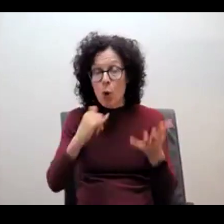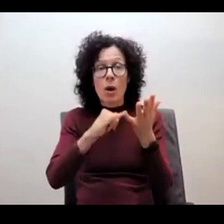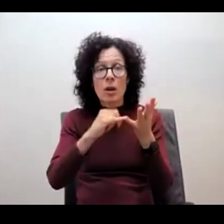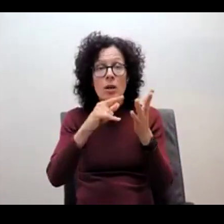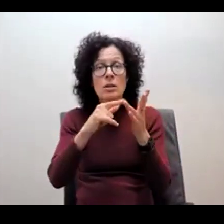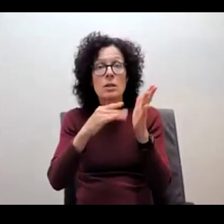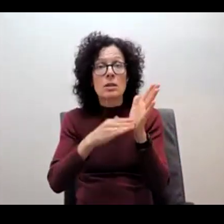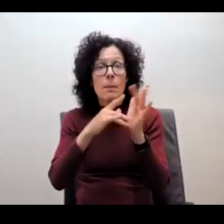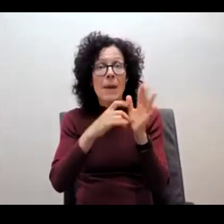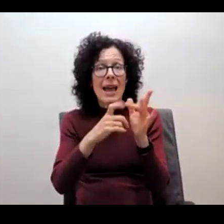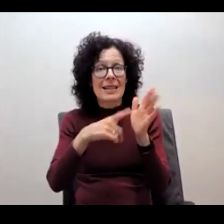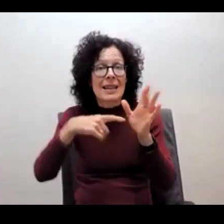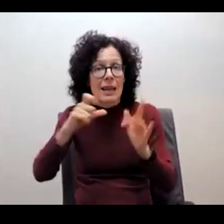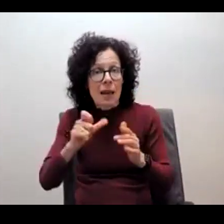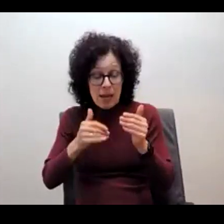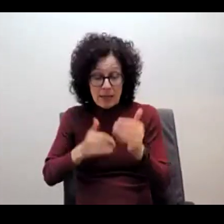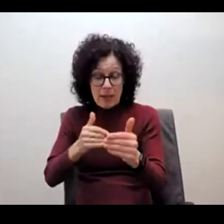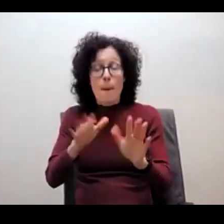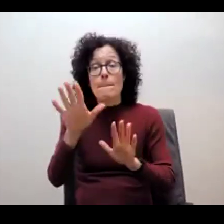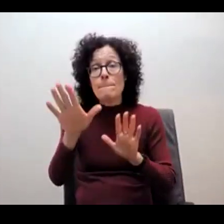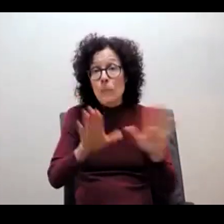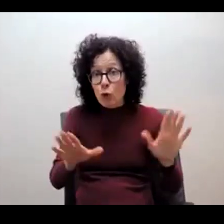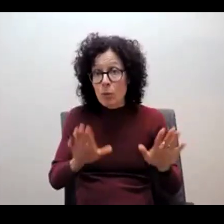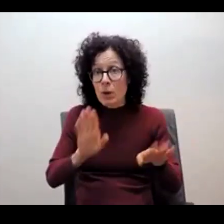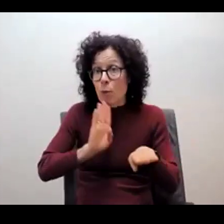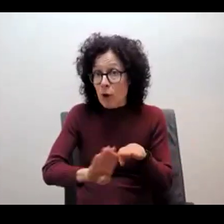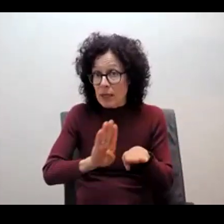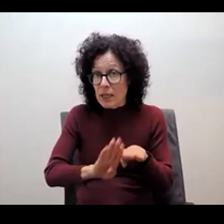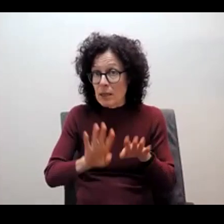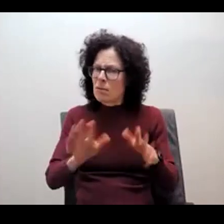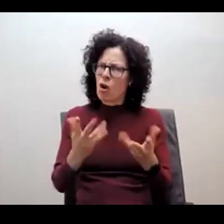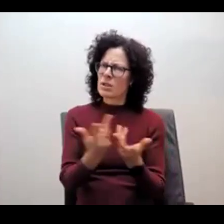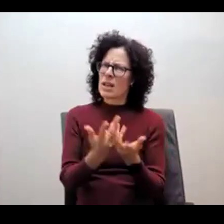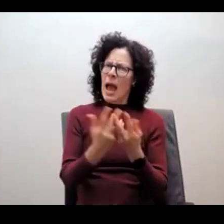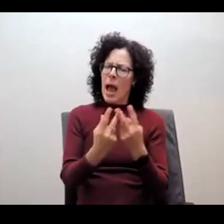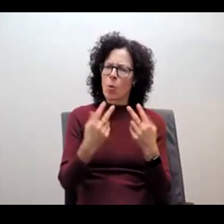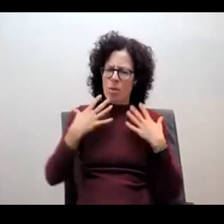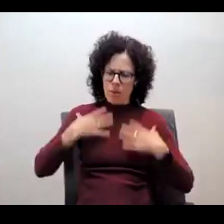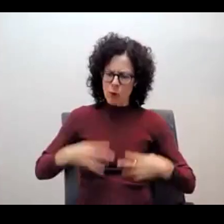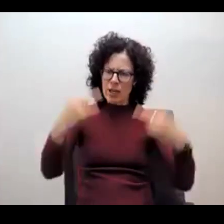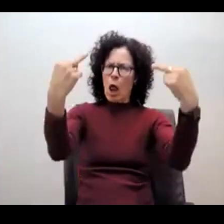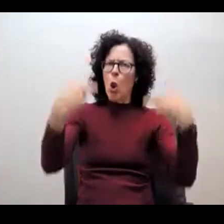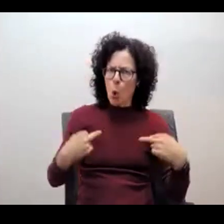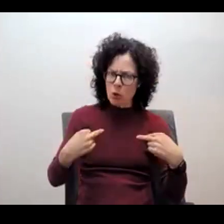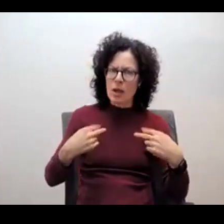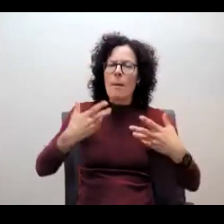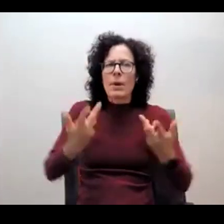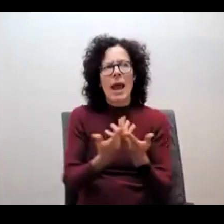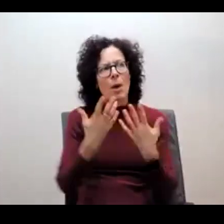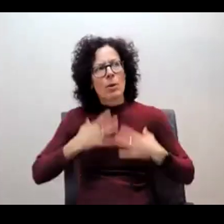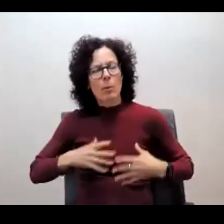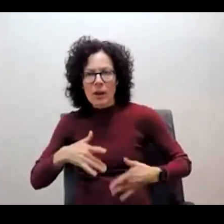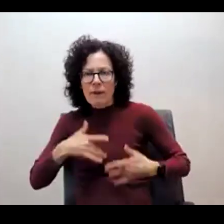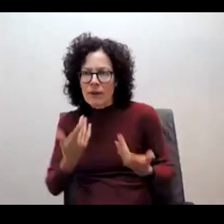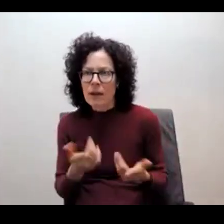of movement practices that focus not on the appearance of the body, but how it feels. It explores things like